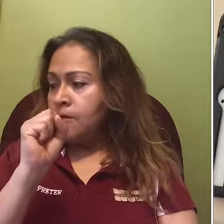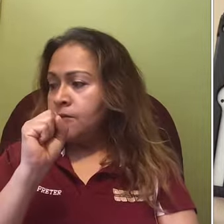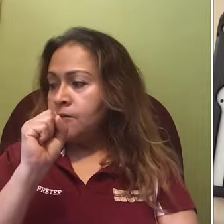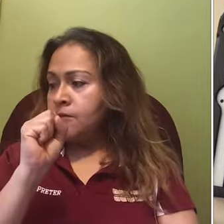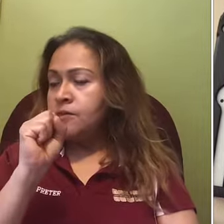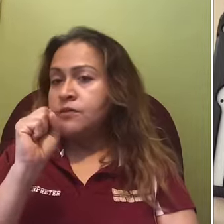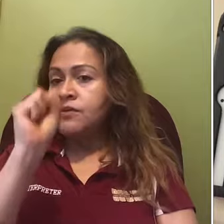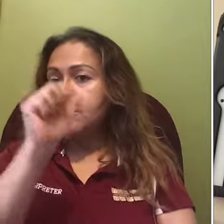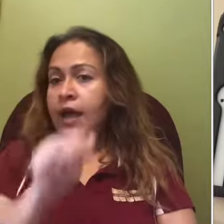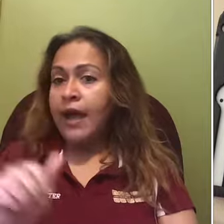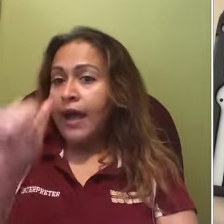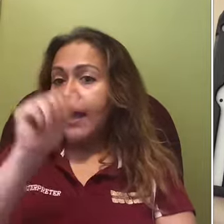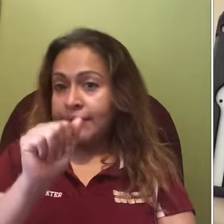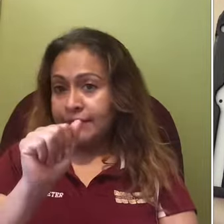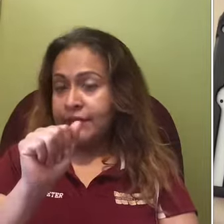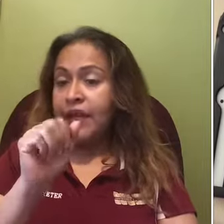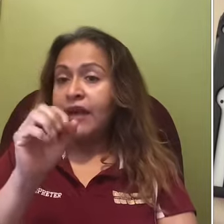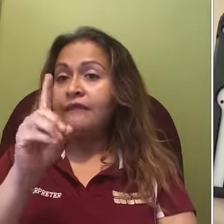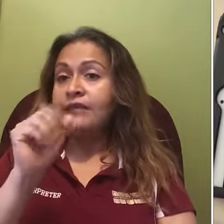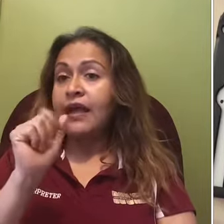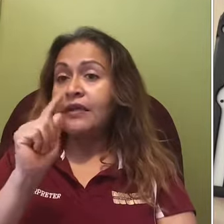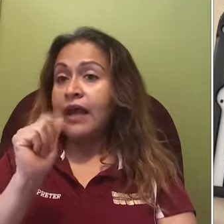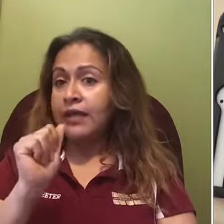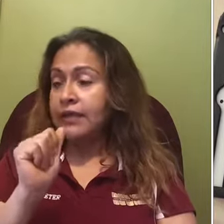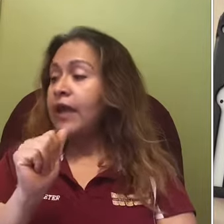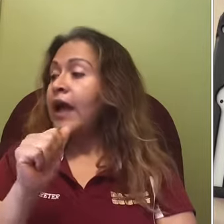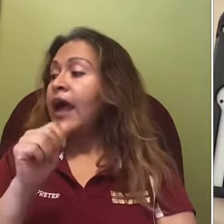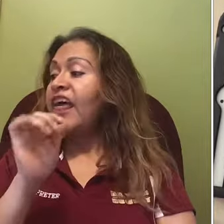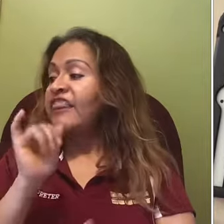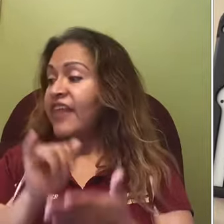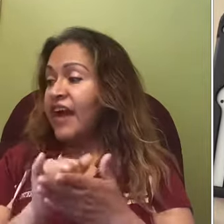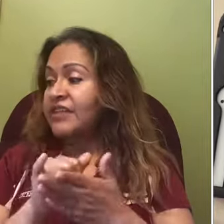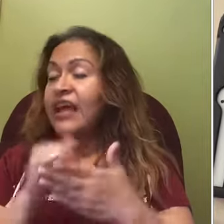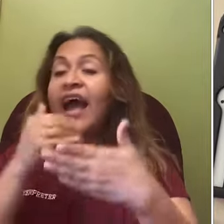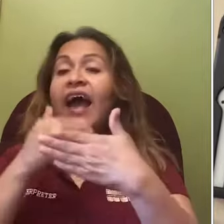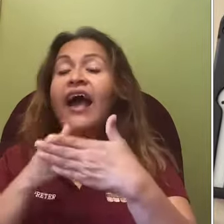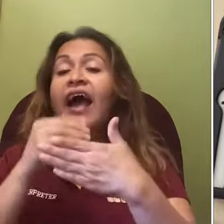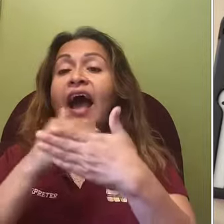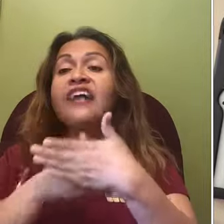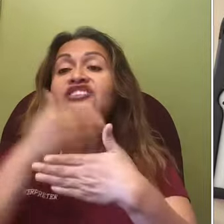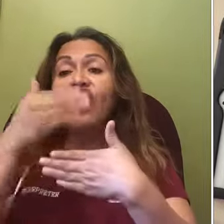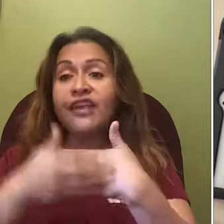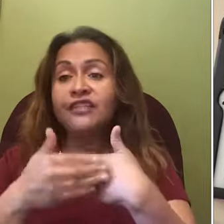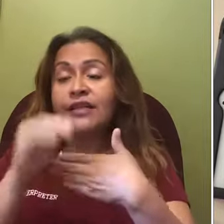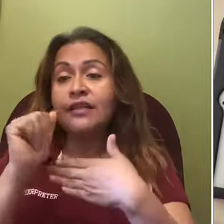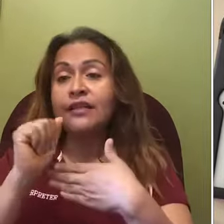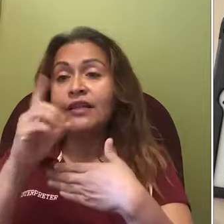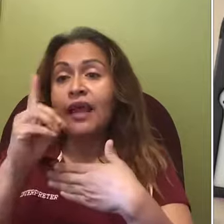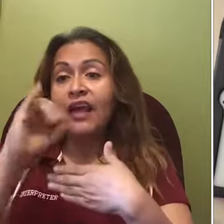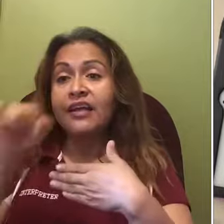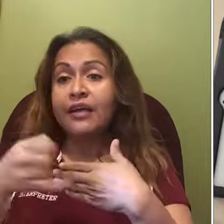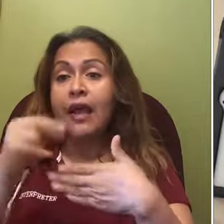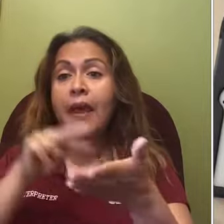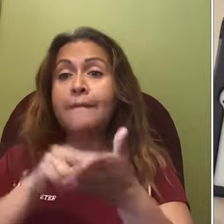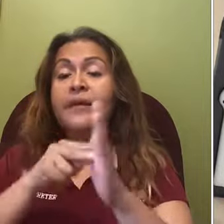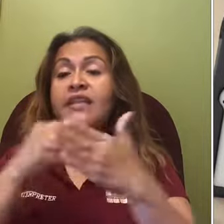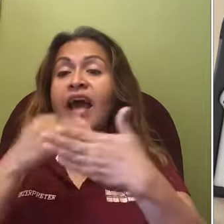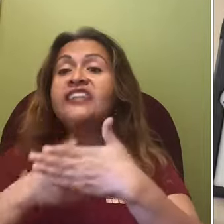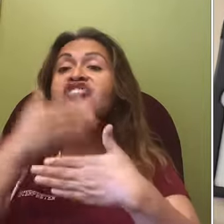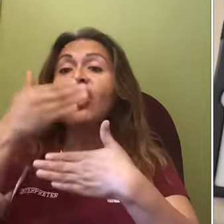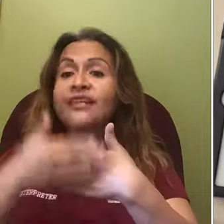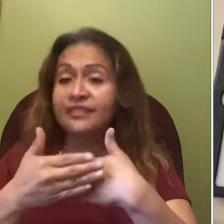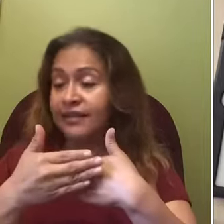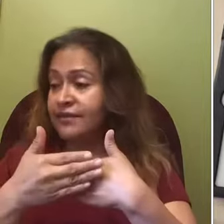about what the cosine of theta is. Cosine is adjacent over hypotenuse. So remember, this, let me label